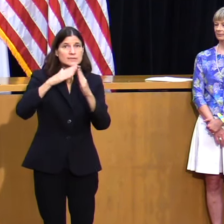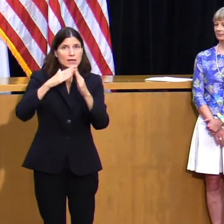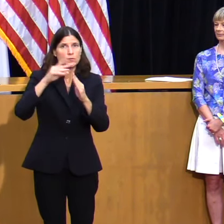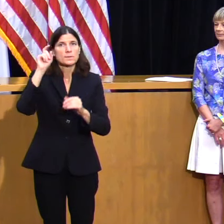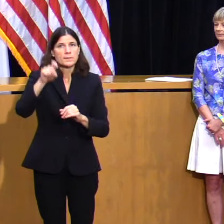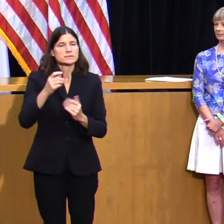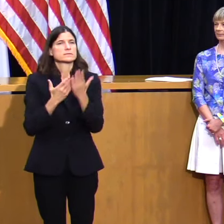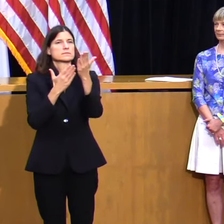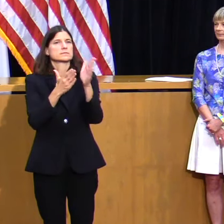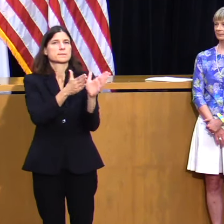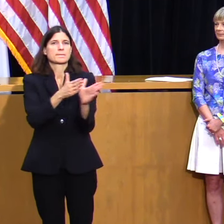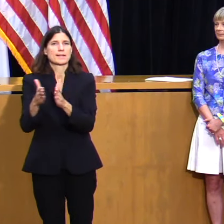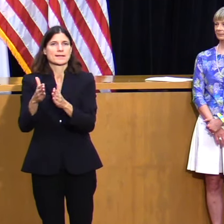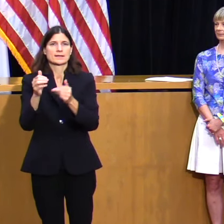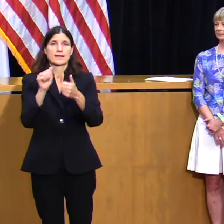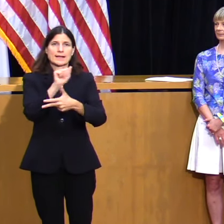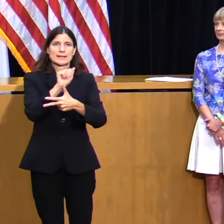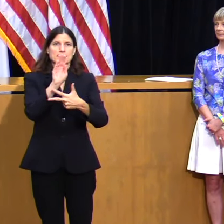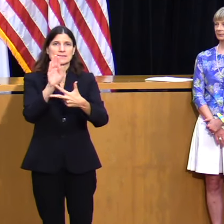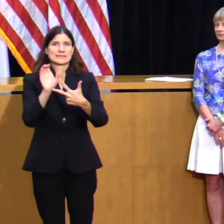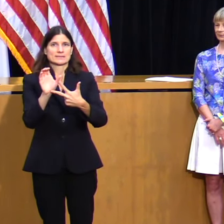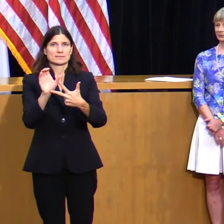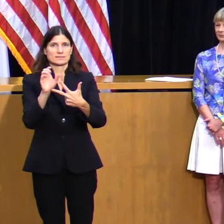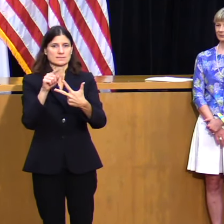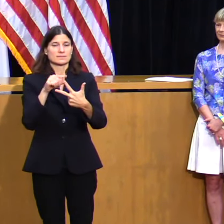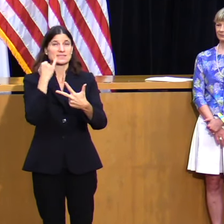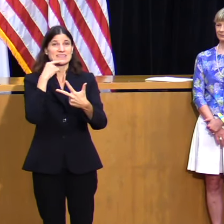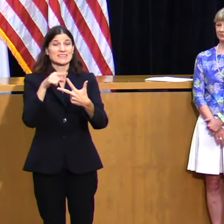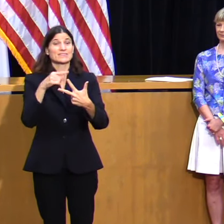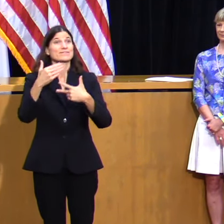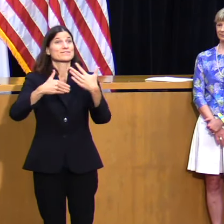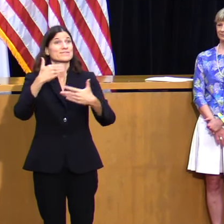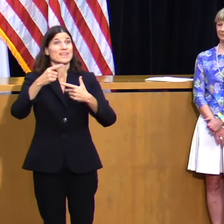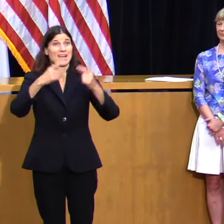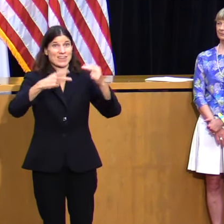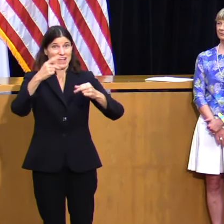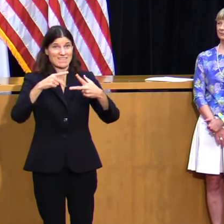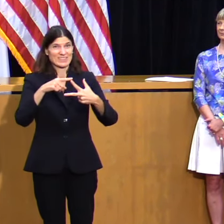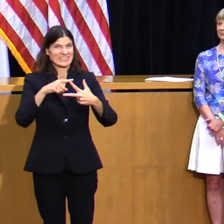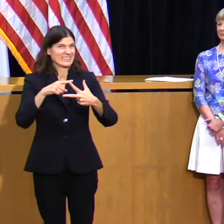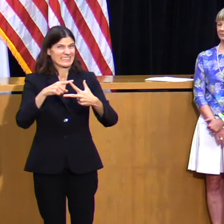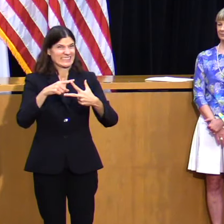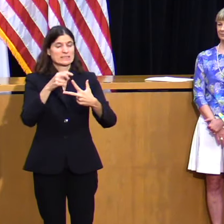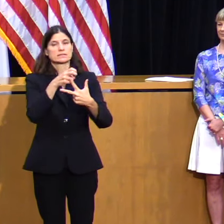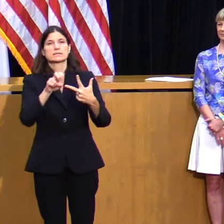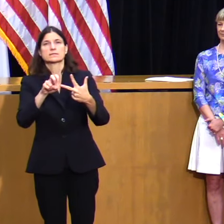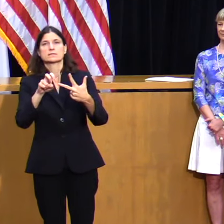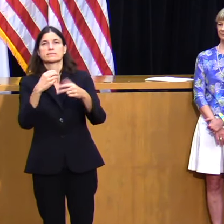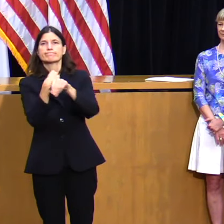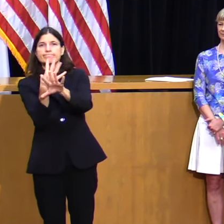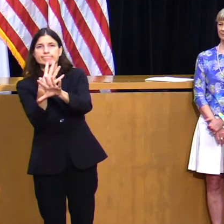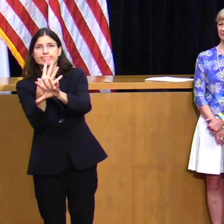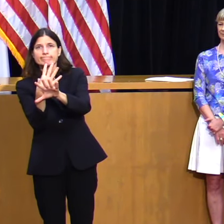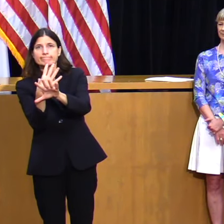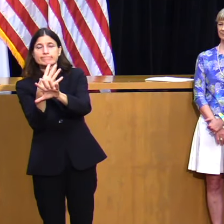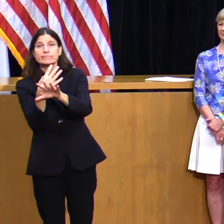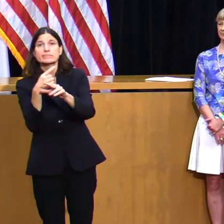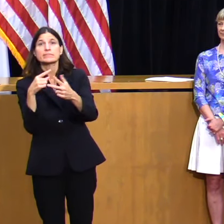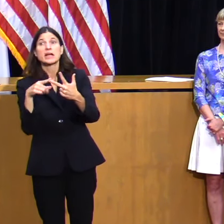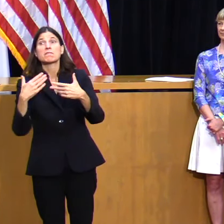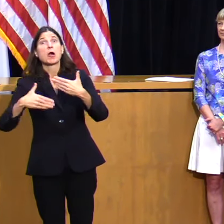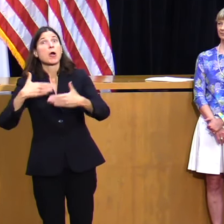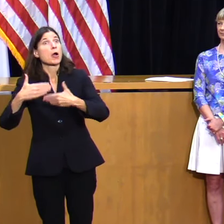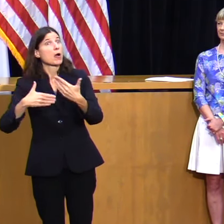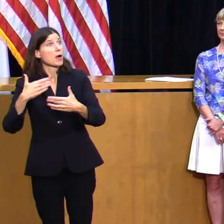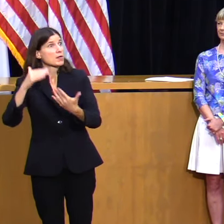the year, depending upon circumstances, a particular school or a particular grade or a particular group of kids might have to